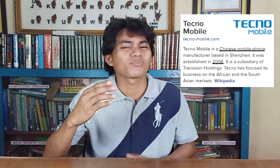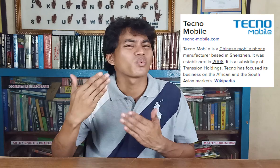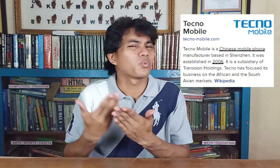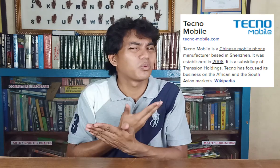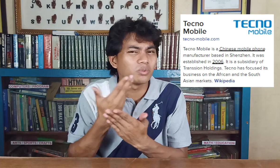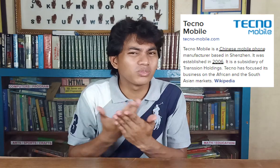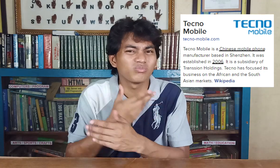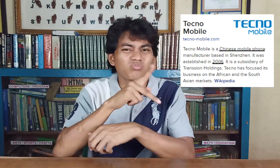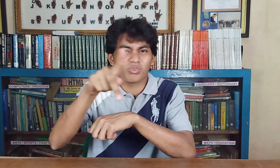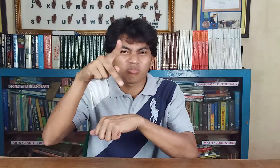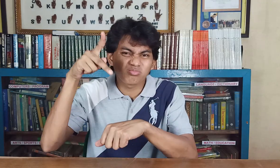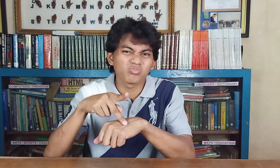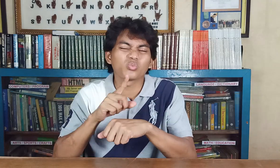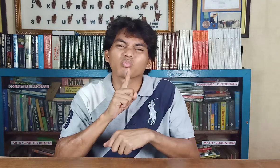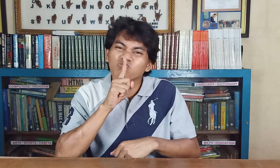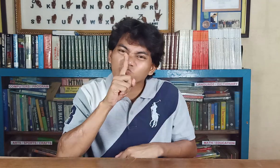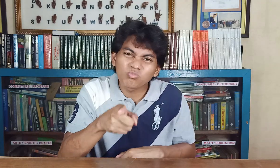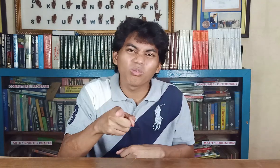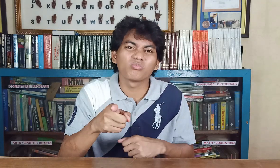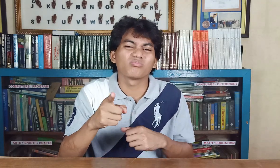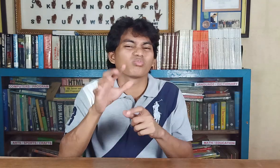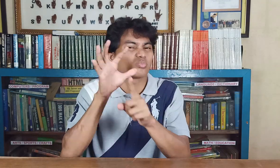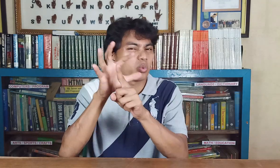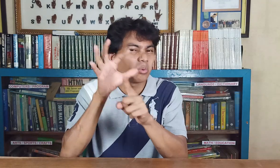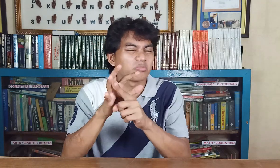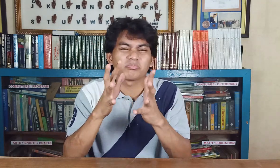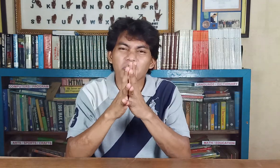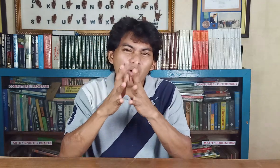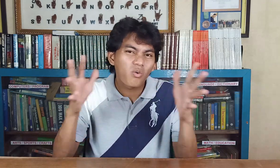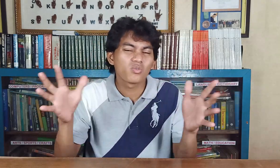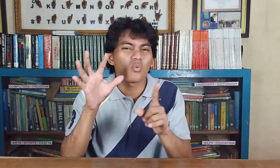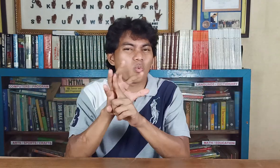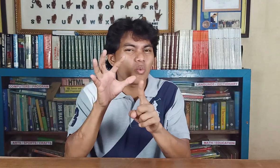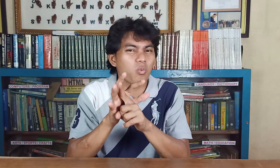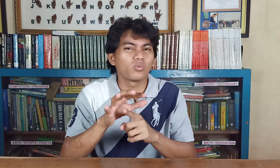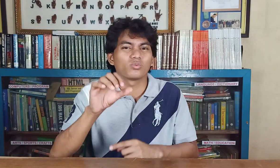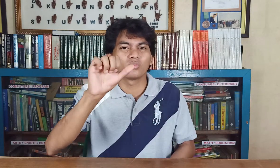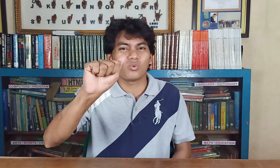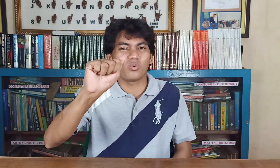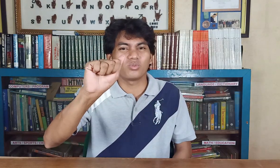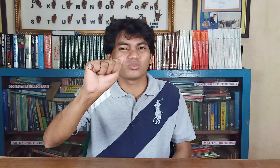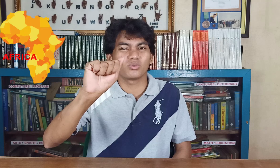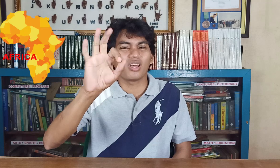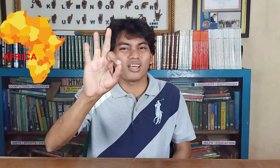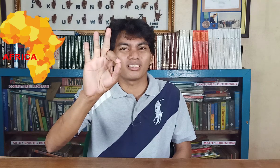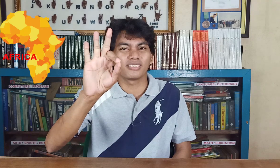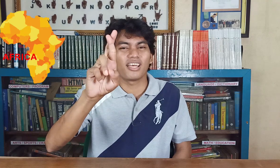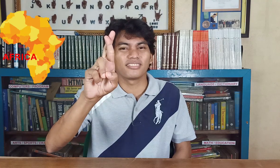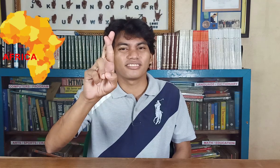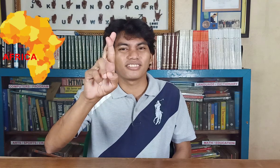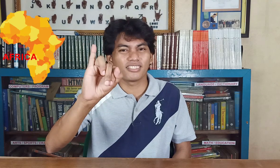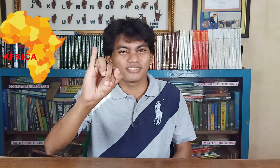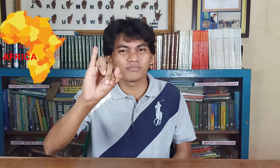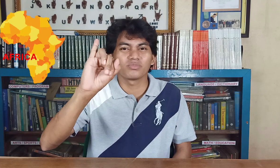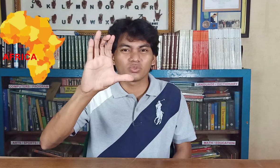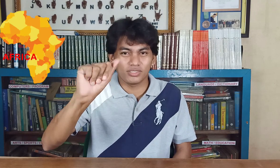2006. Tecno Mobile is very new in the Philippines, but it's already a recognized popular brand